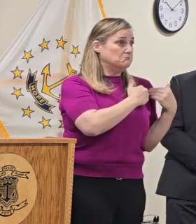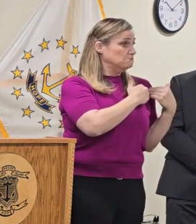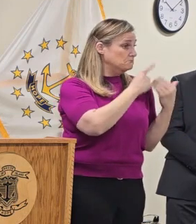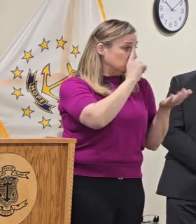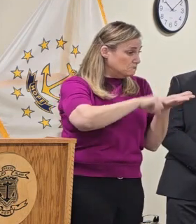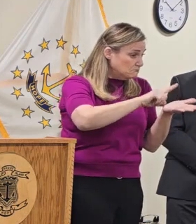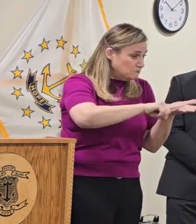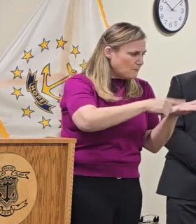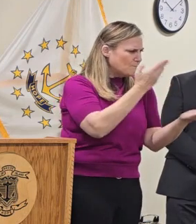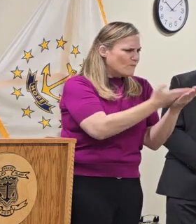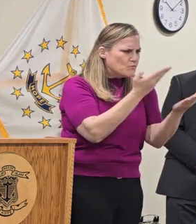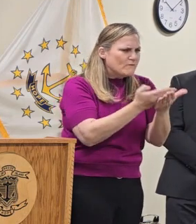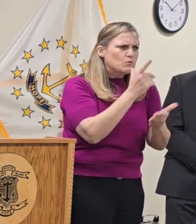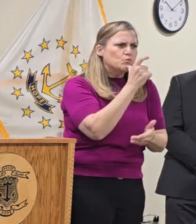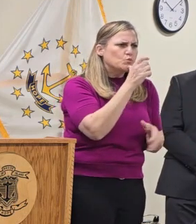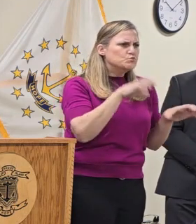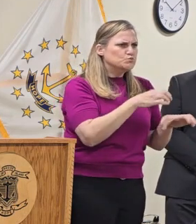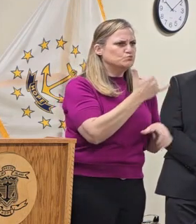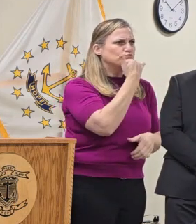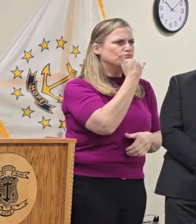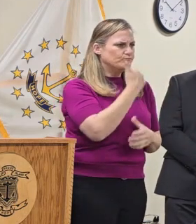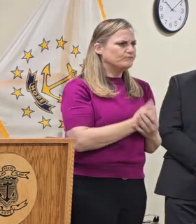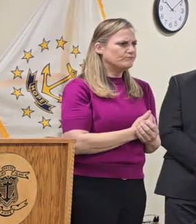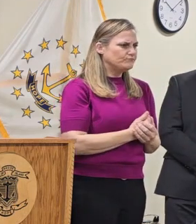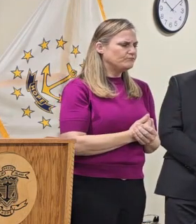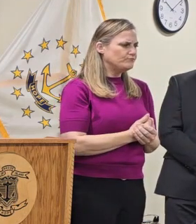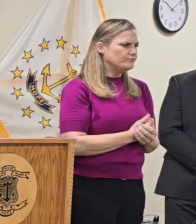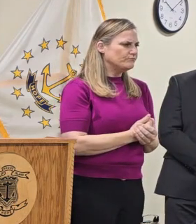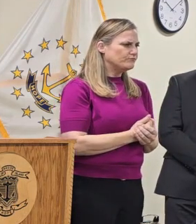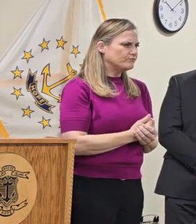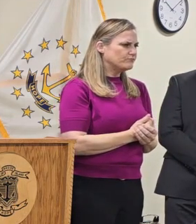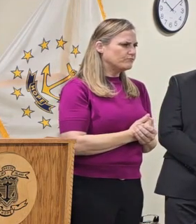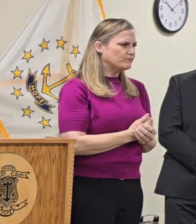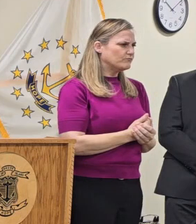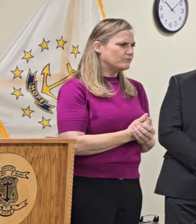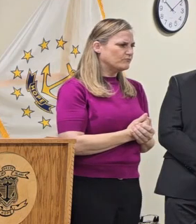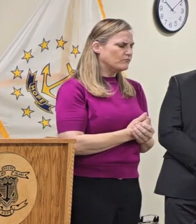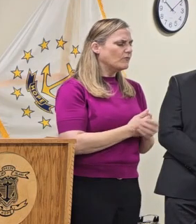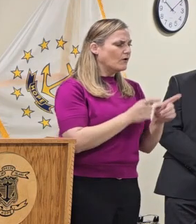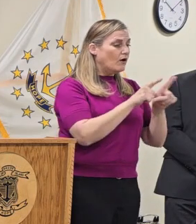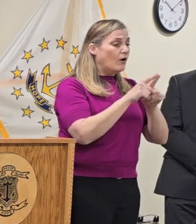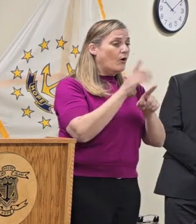pursue potential legal action with the goal of financial recovery.